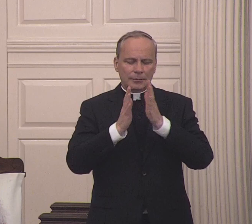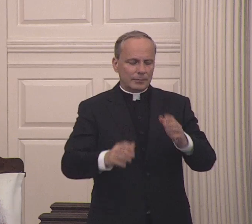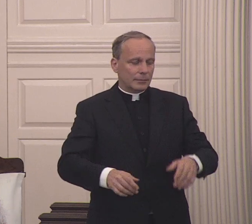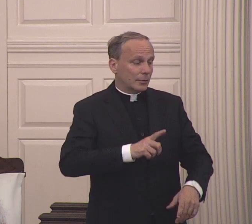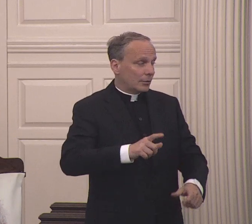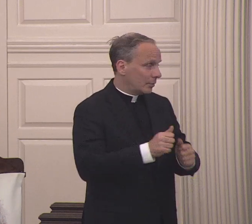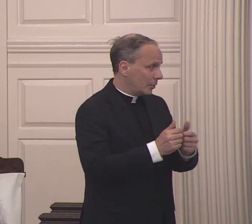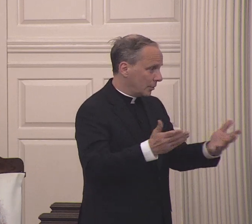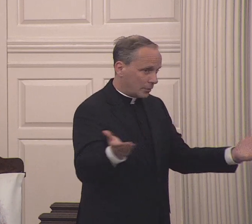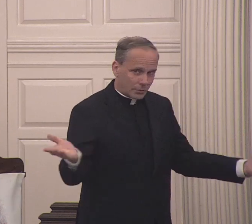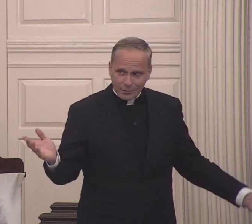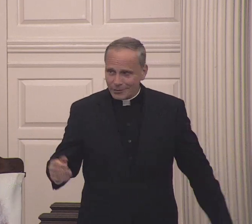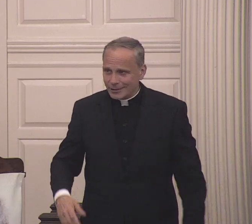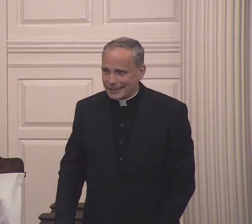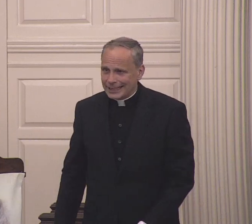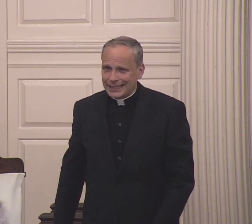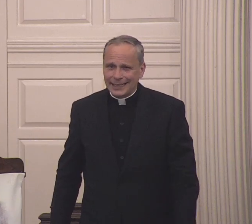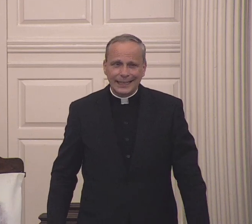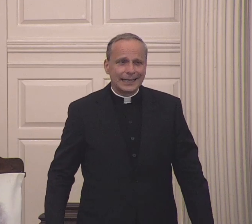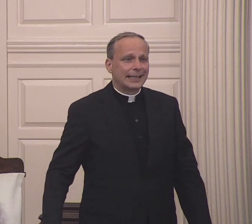The Lord be with you.